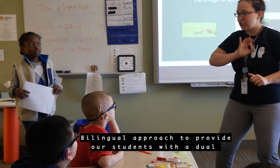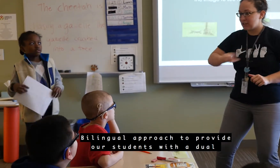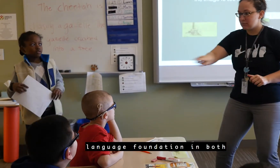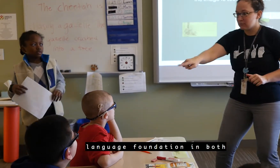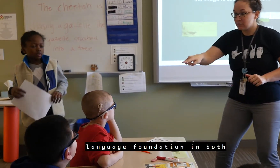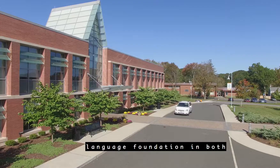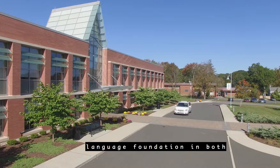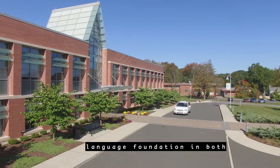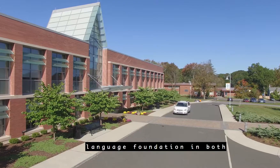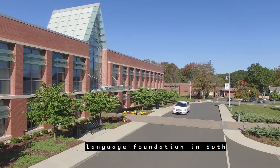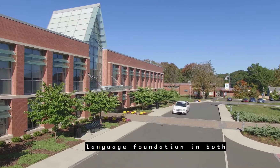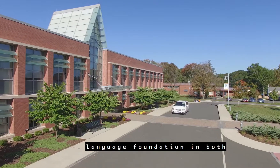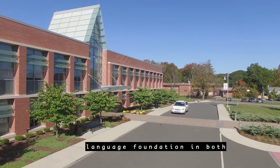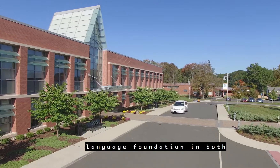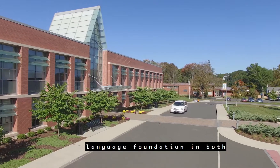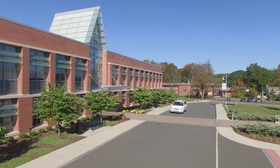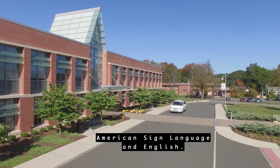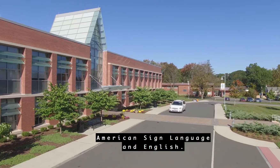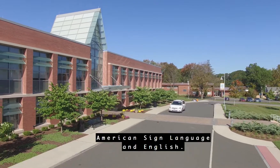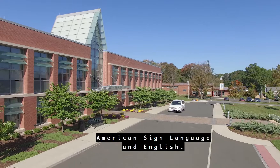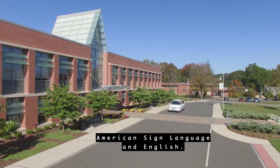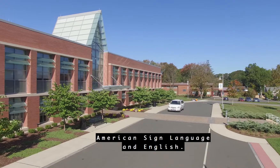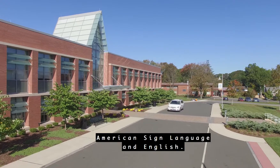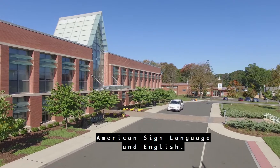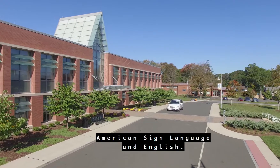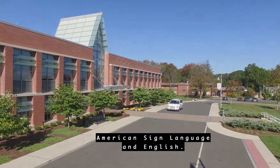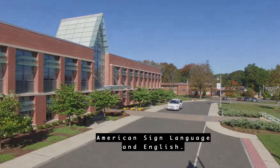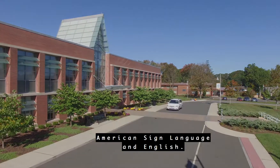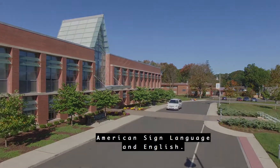dual language foundation in both American Sign Language and English.